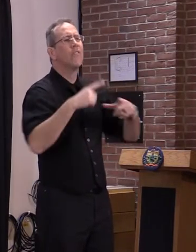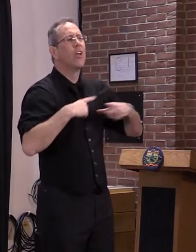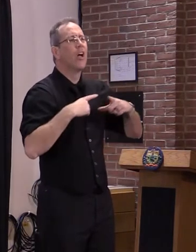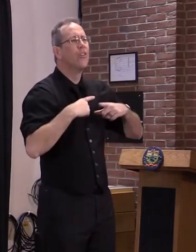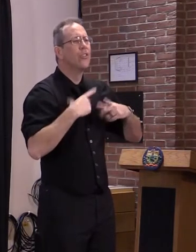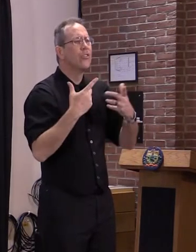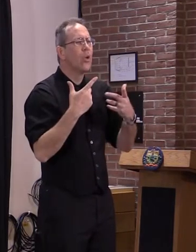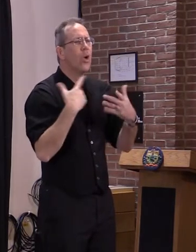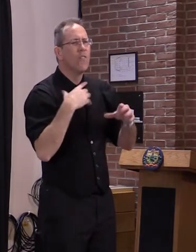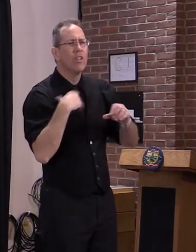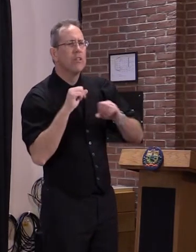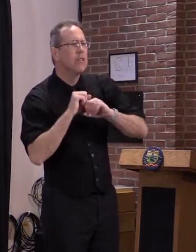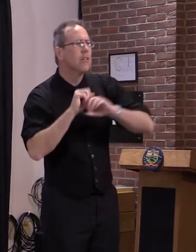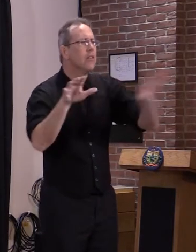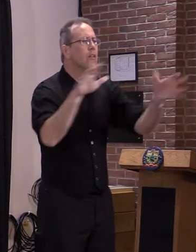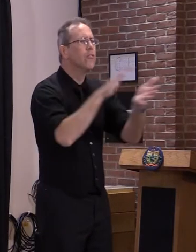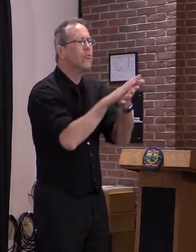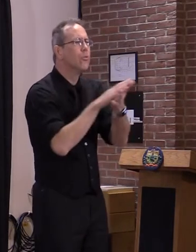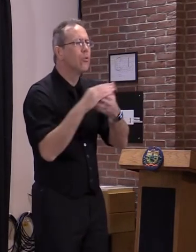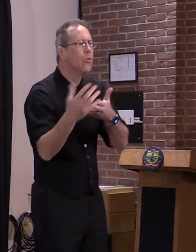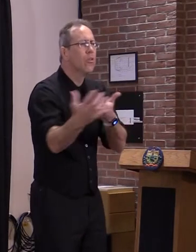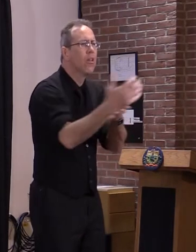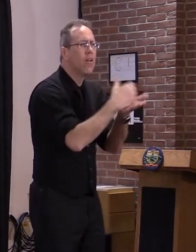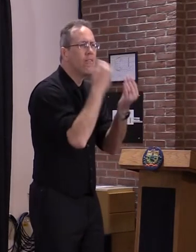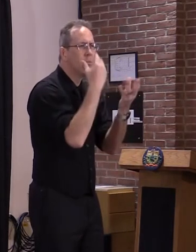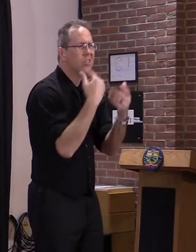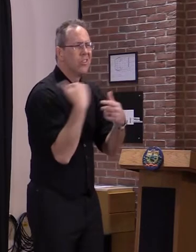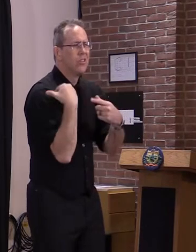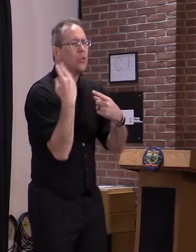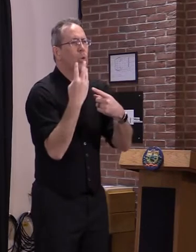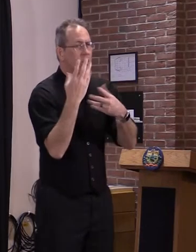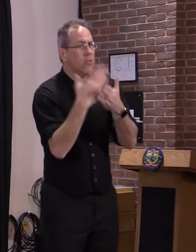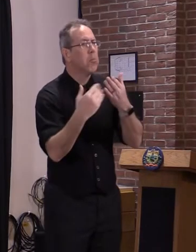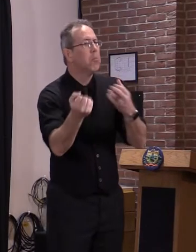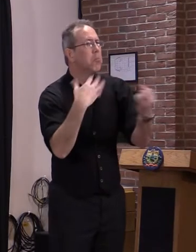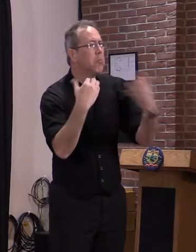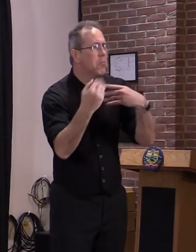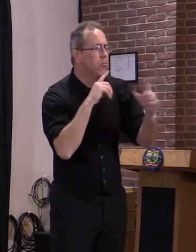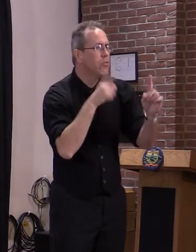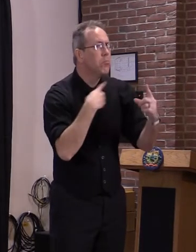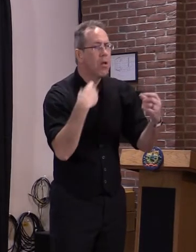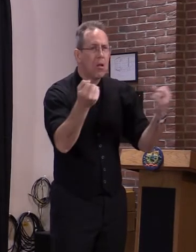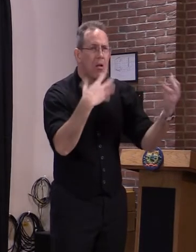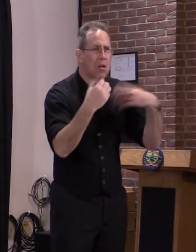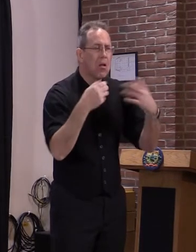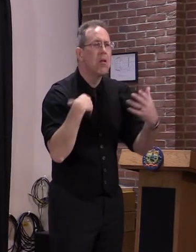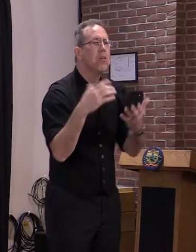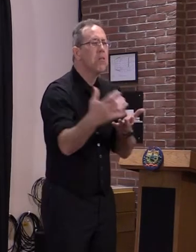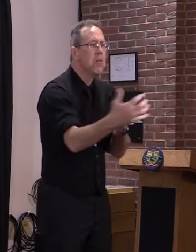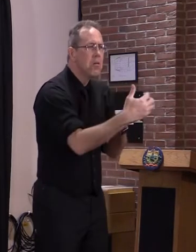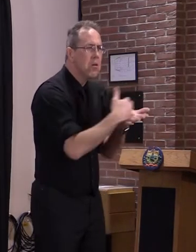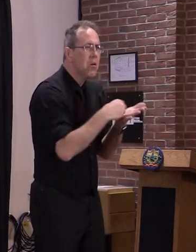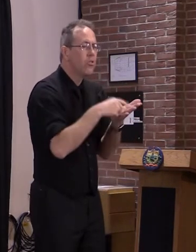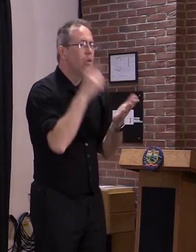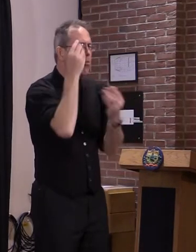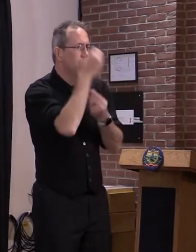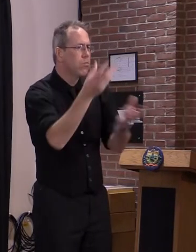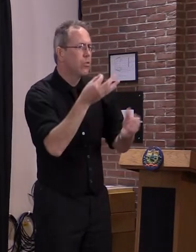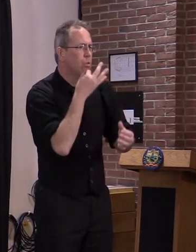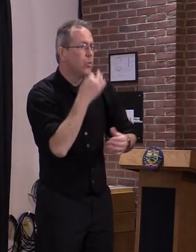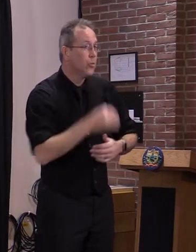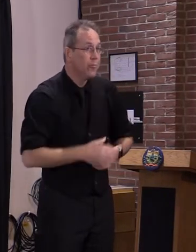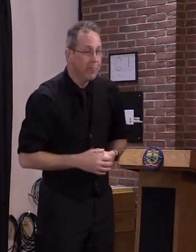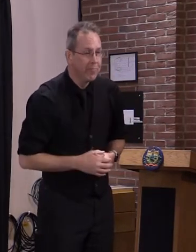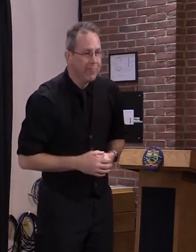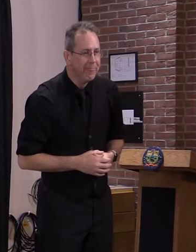on Wednesday of last week. So we're in the process of just pulling that together. So we'll have some reporting on it soon. Okay,